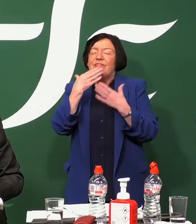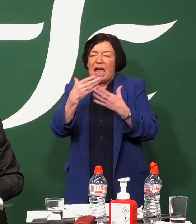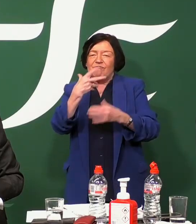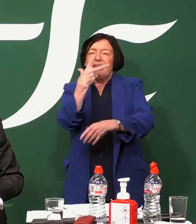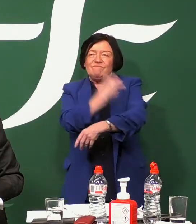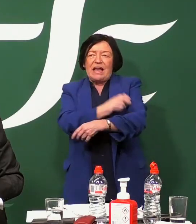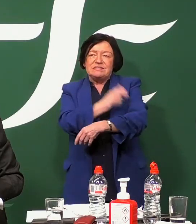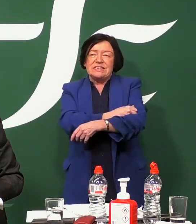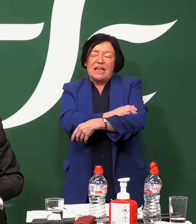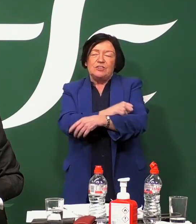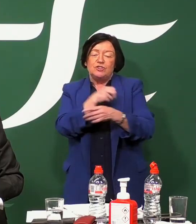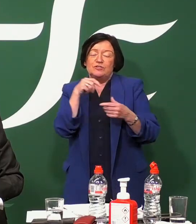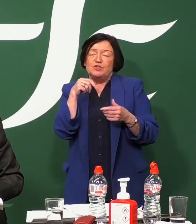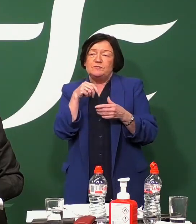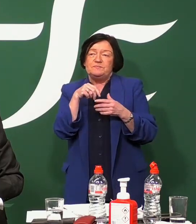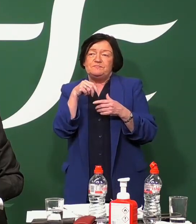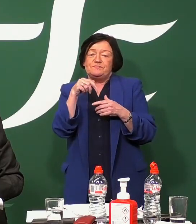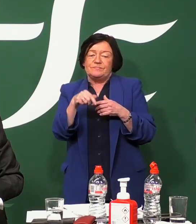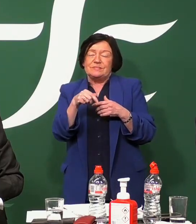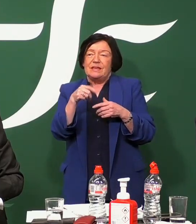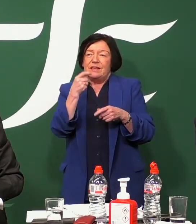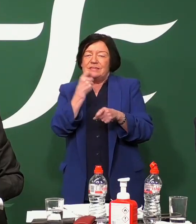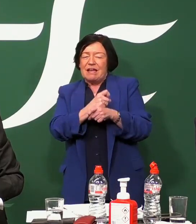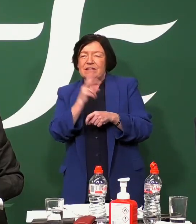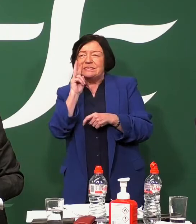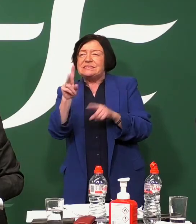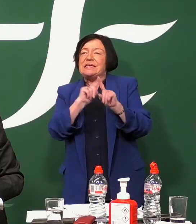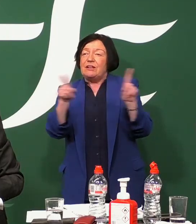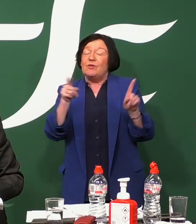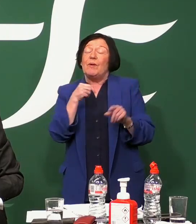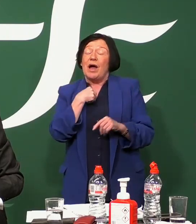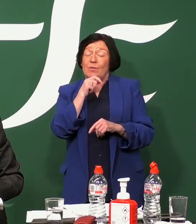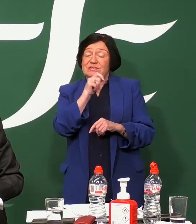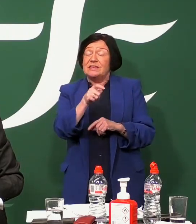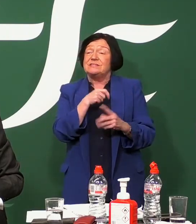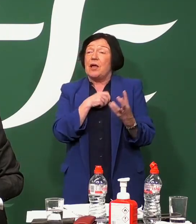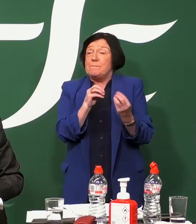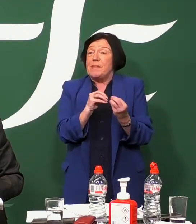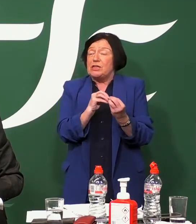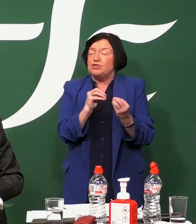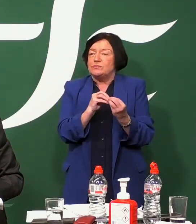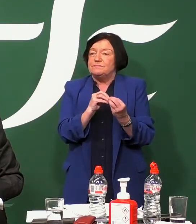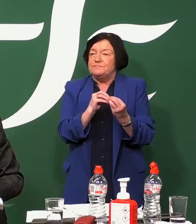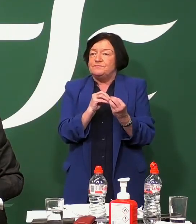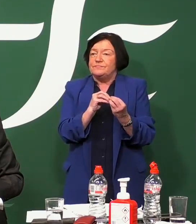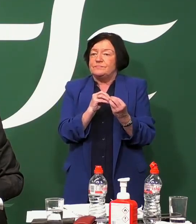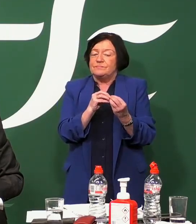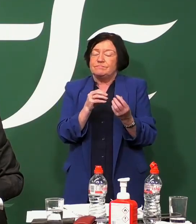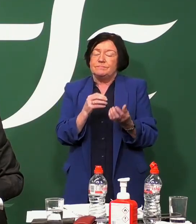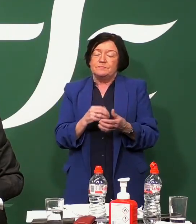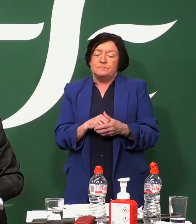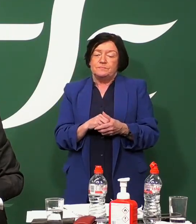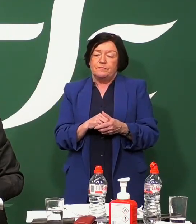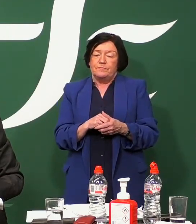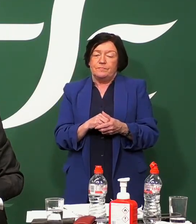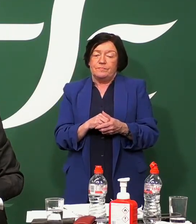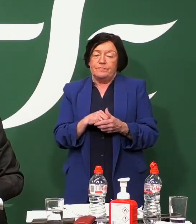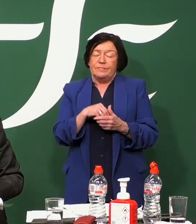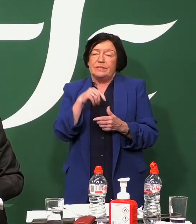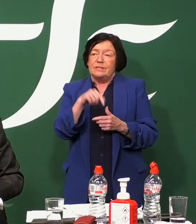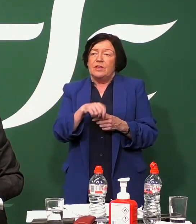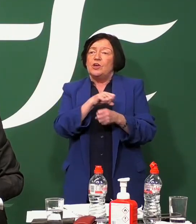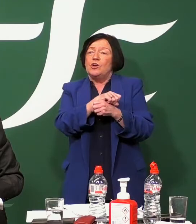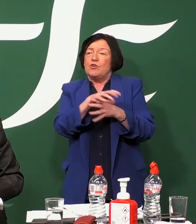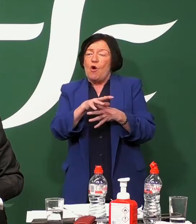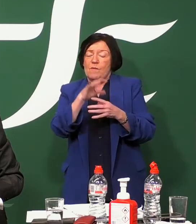have certainly, it's hard to see the difference, but I would say, as I mentioned there, that unfortunately, the